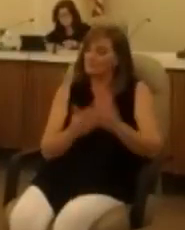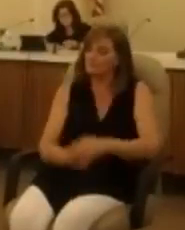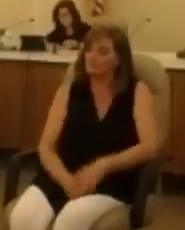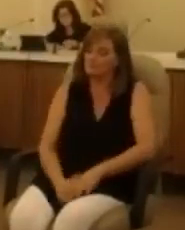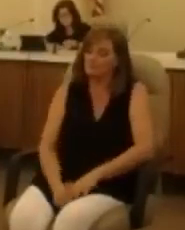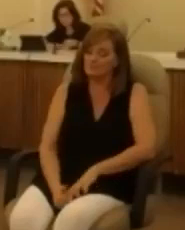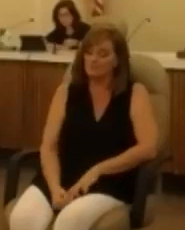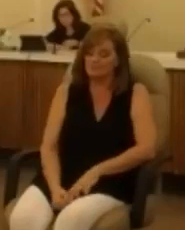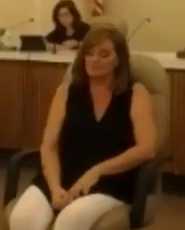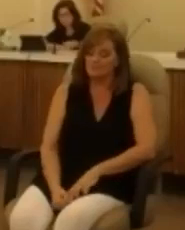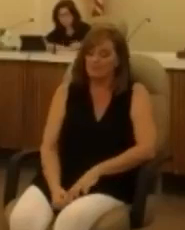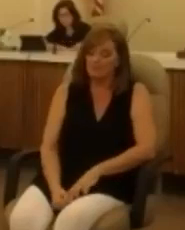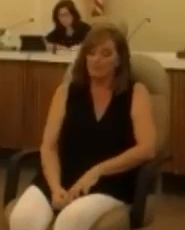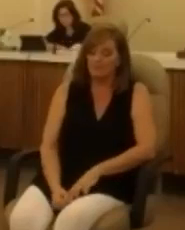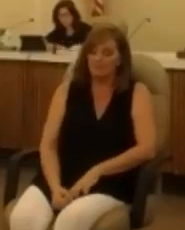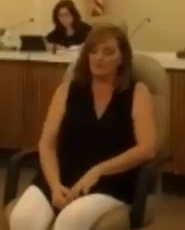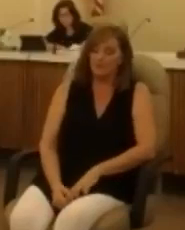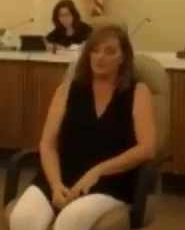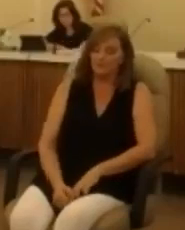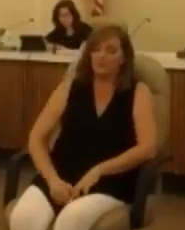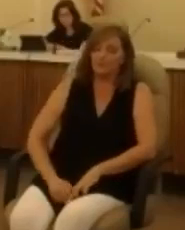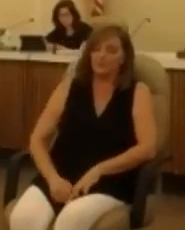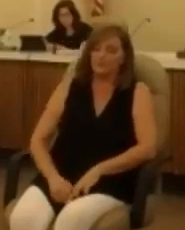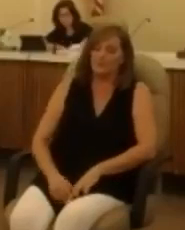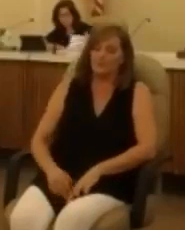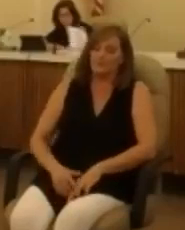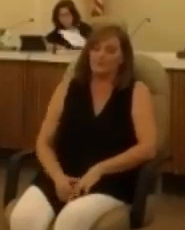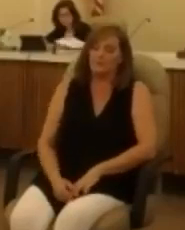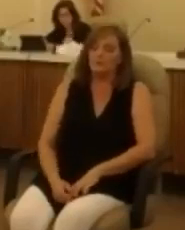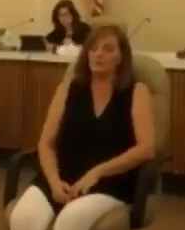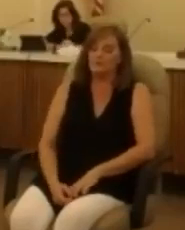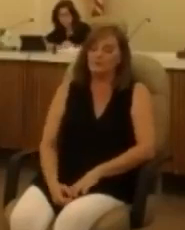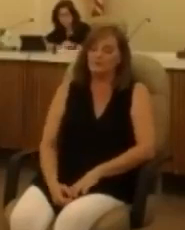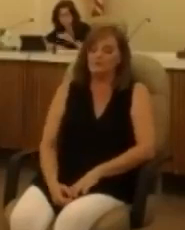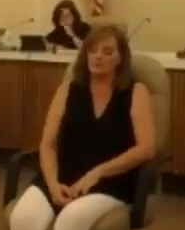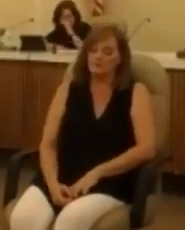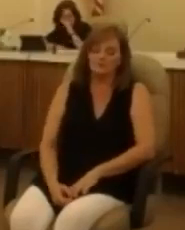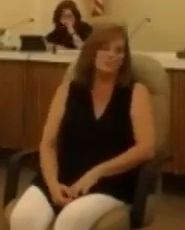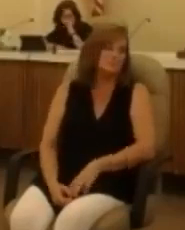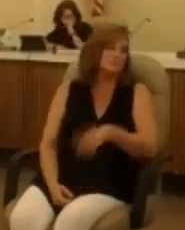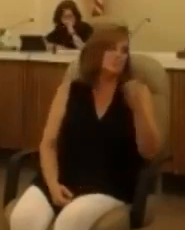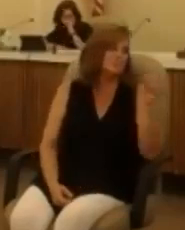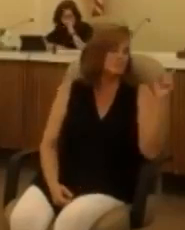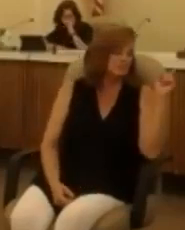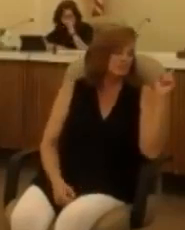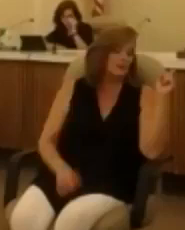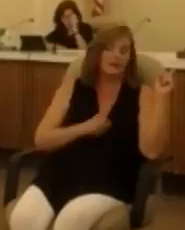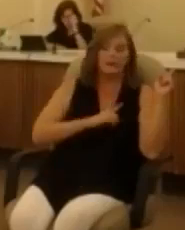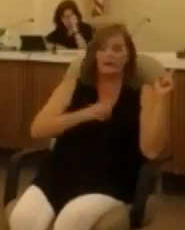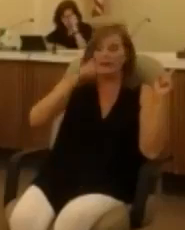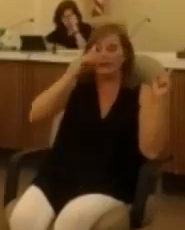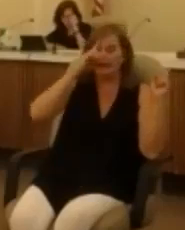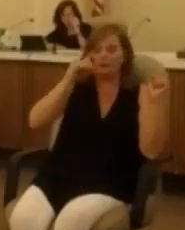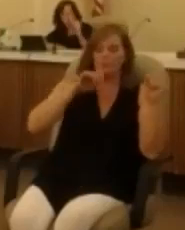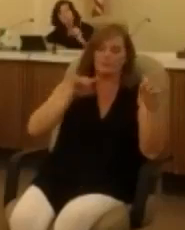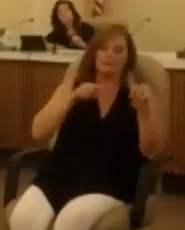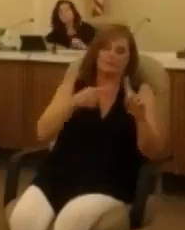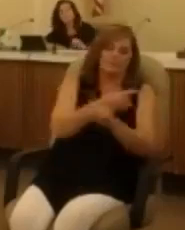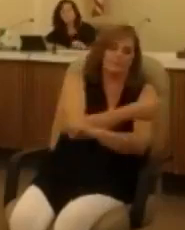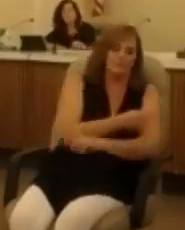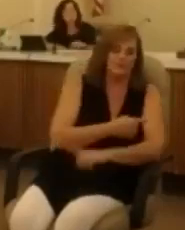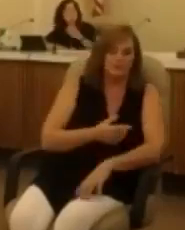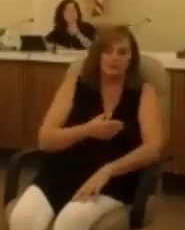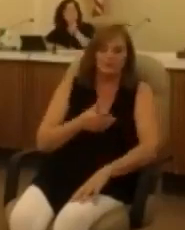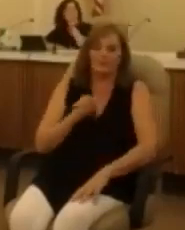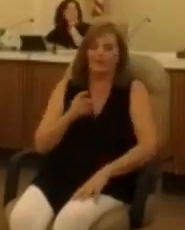of roads where we are looking to do improvements. So I know we're kind of off the subject here on the sidewalks and everything,